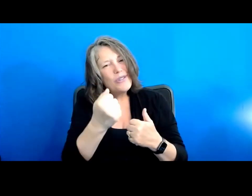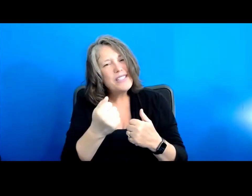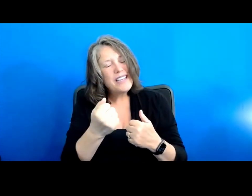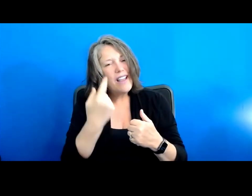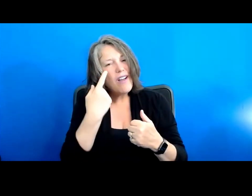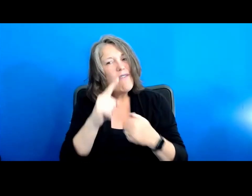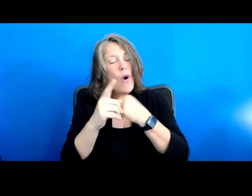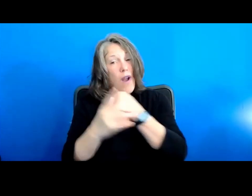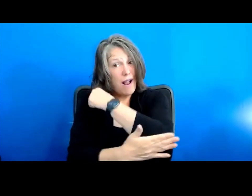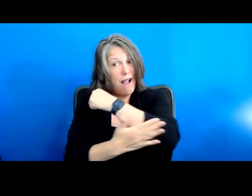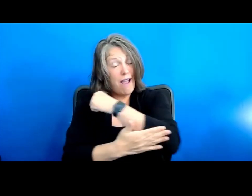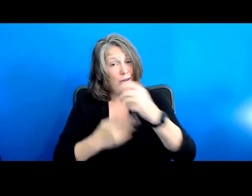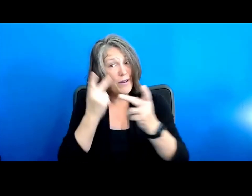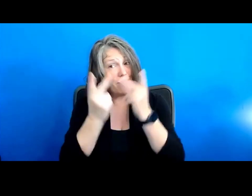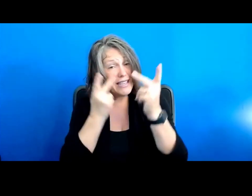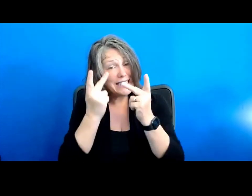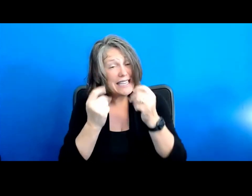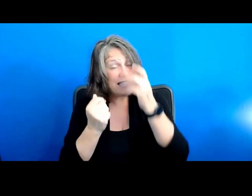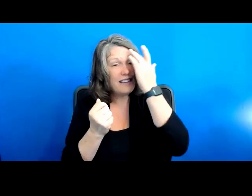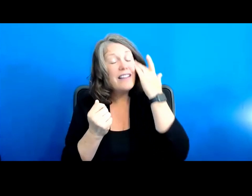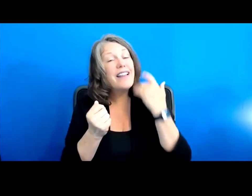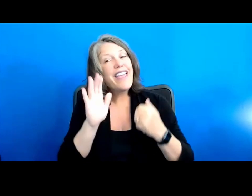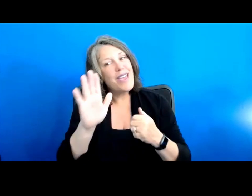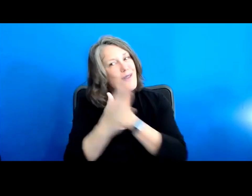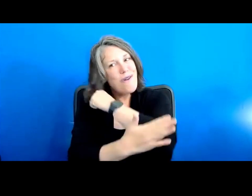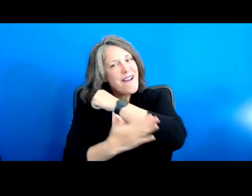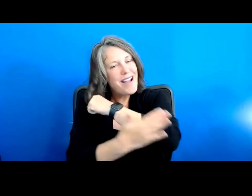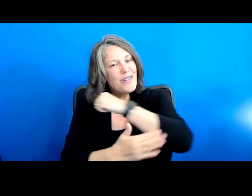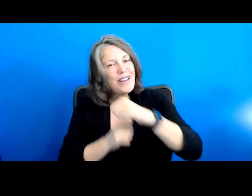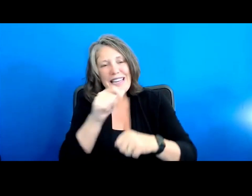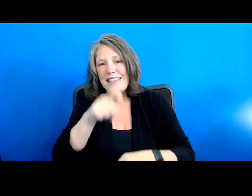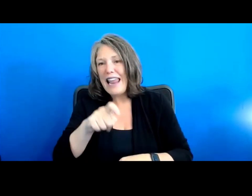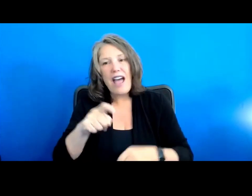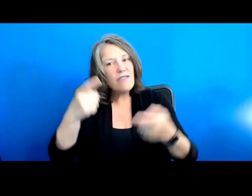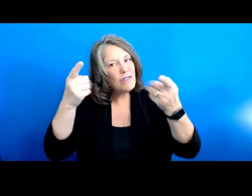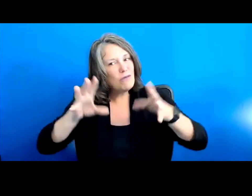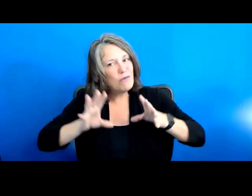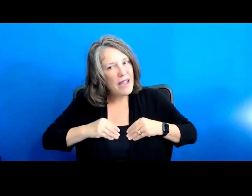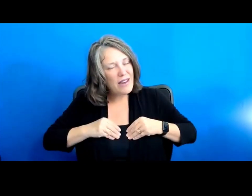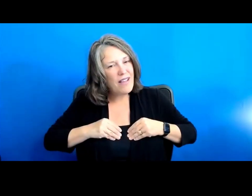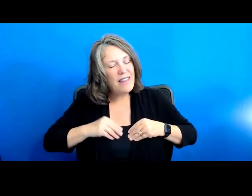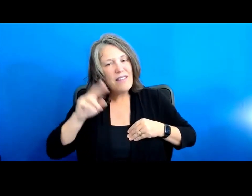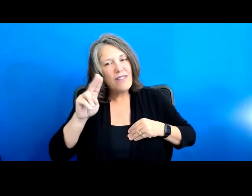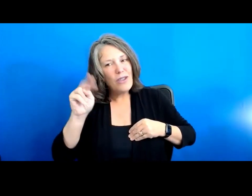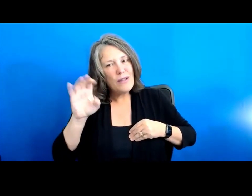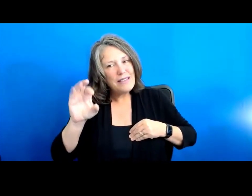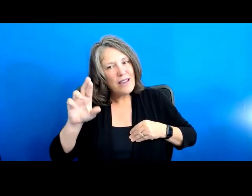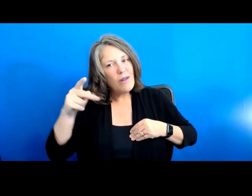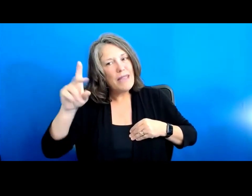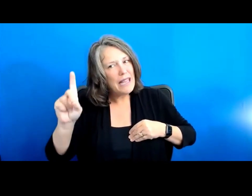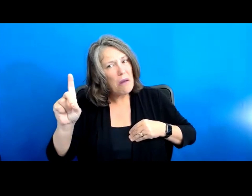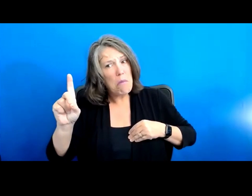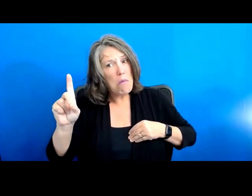do a country visit, your country does not necessarily have to ratify the UN CRPD.